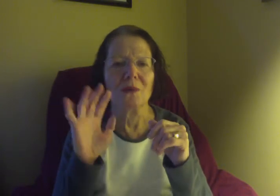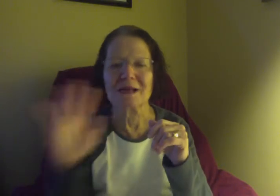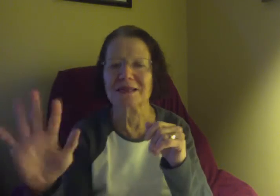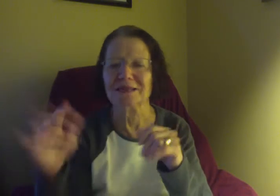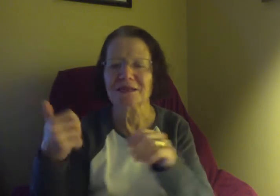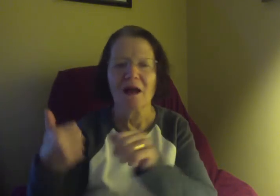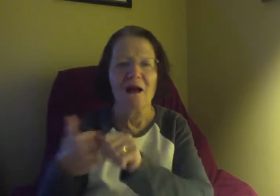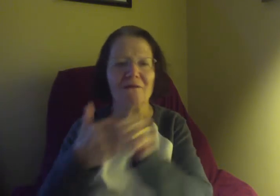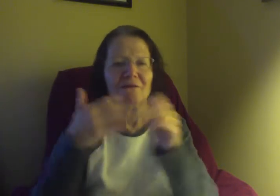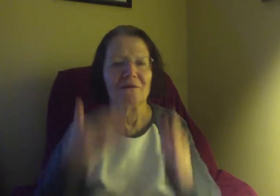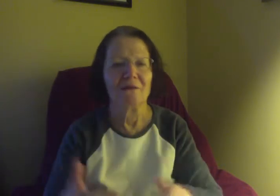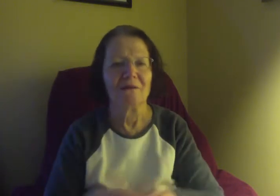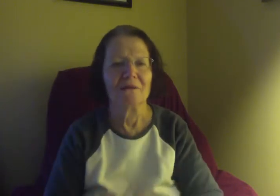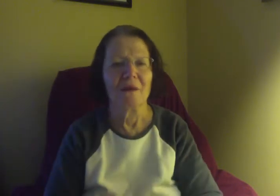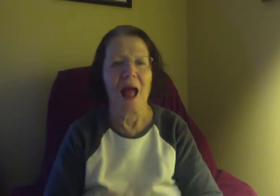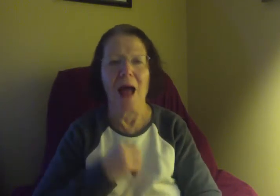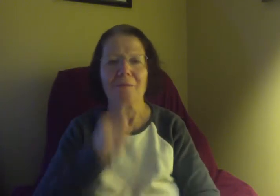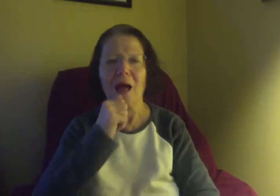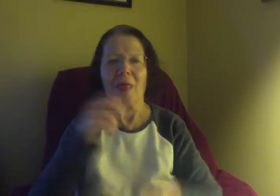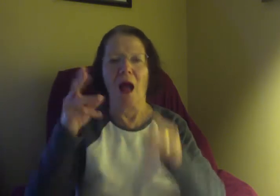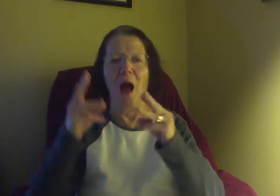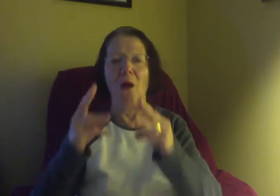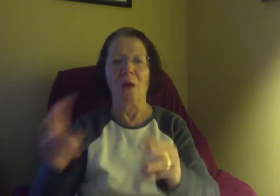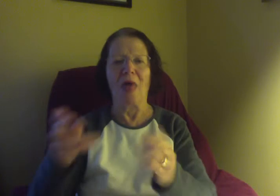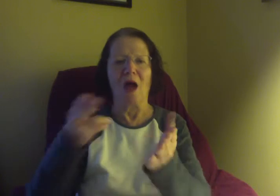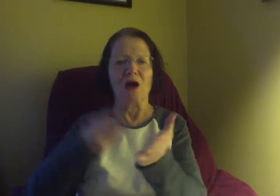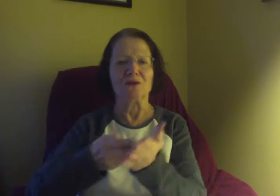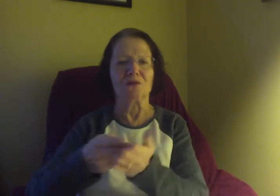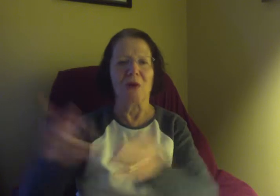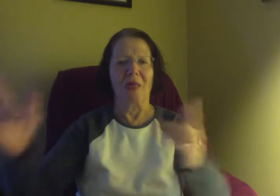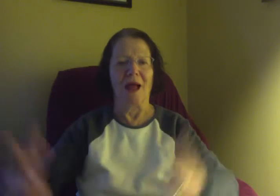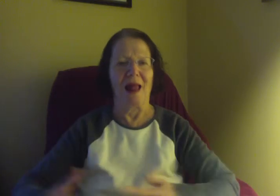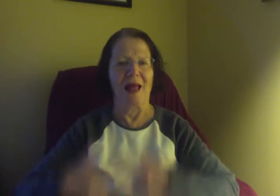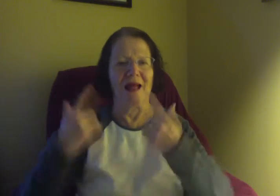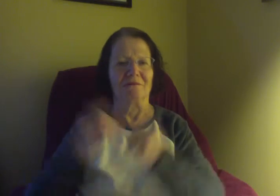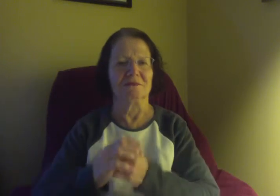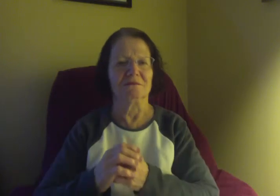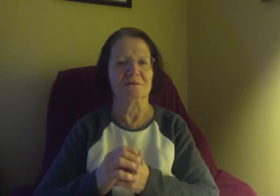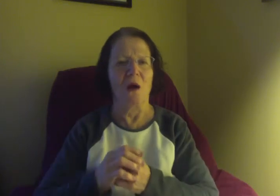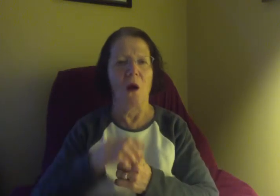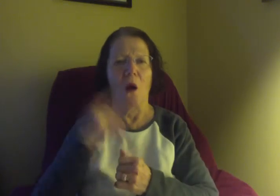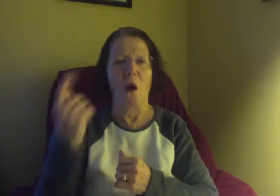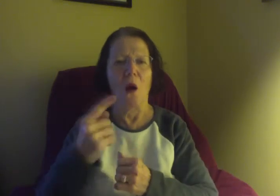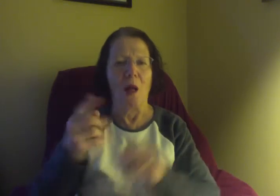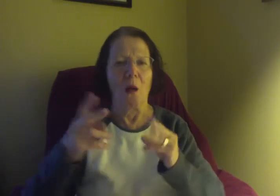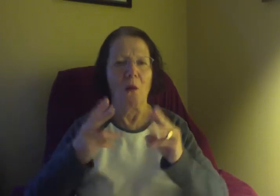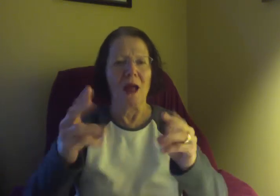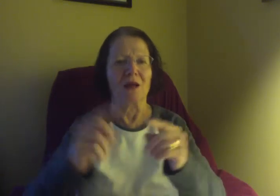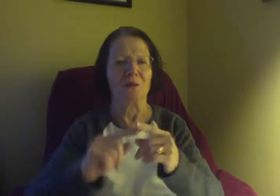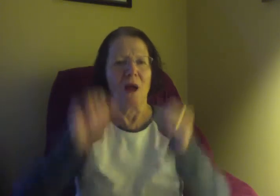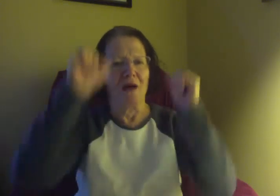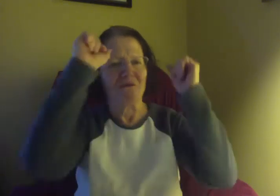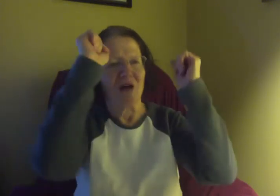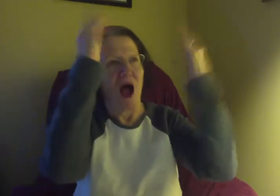it's hard to talk about that, but it's hard